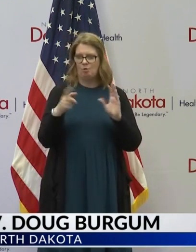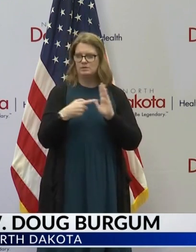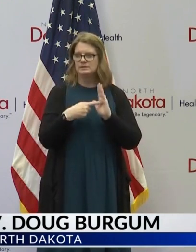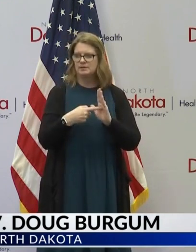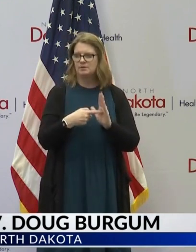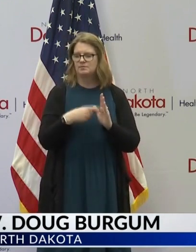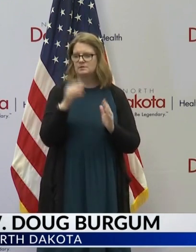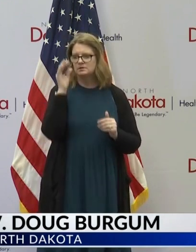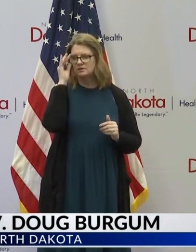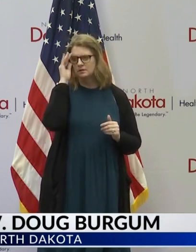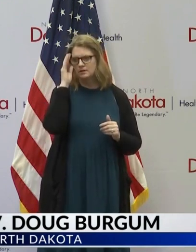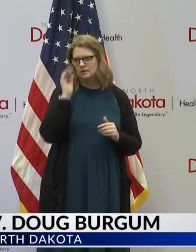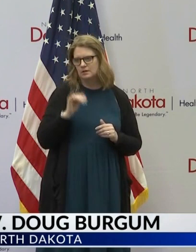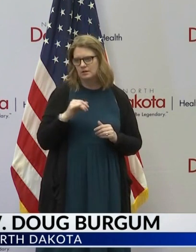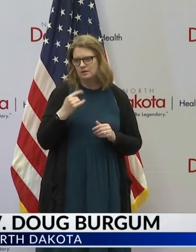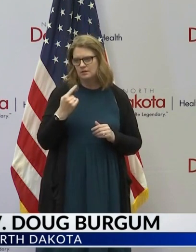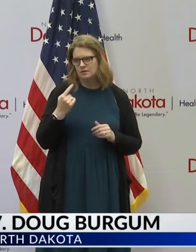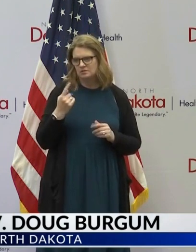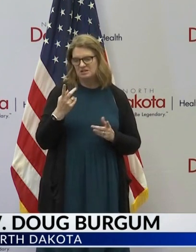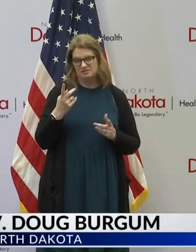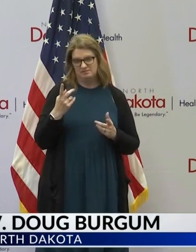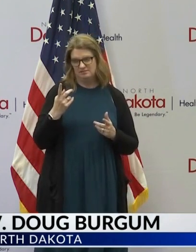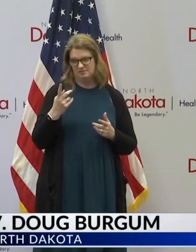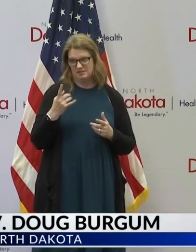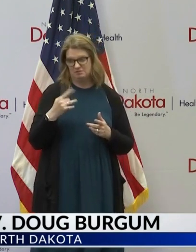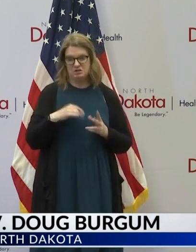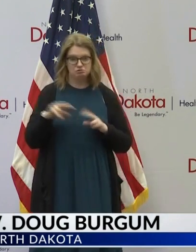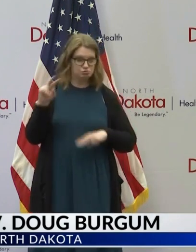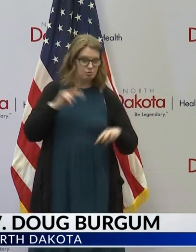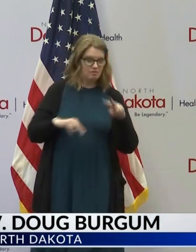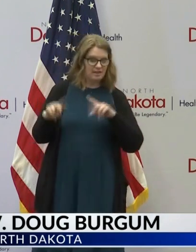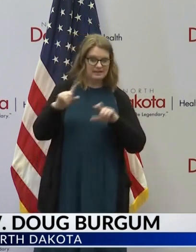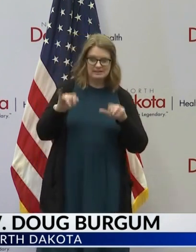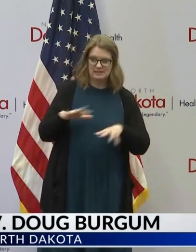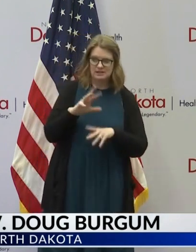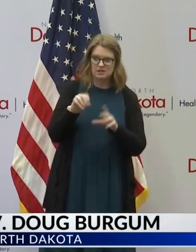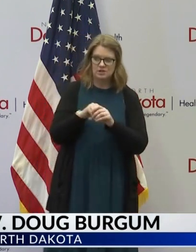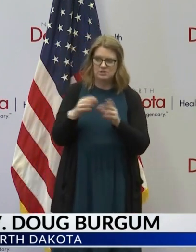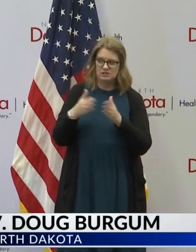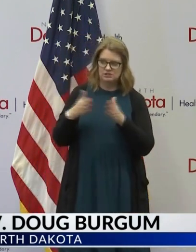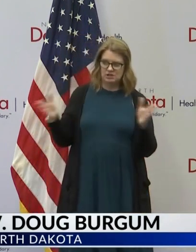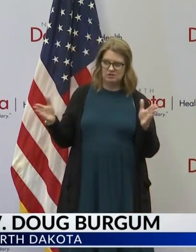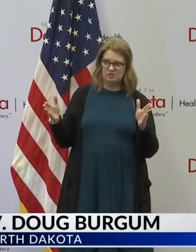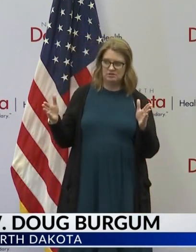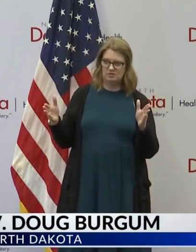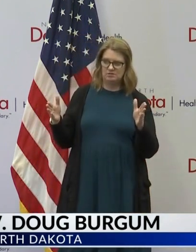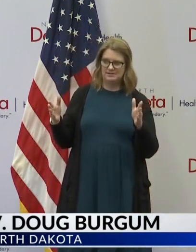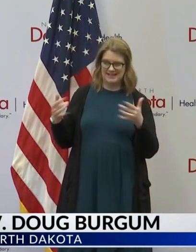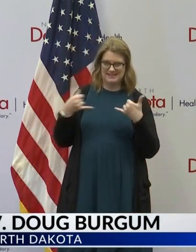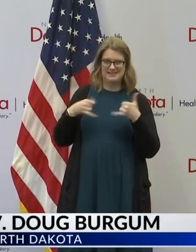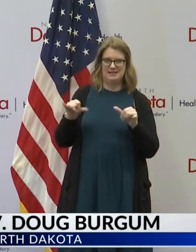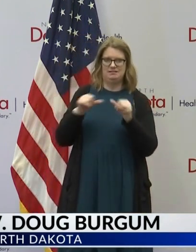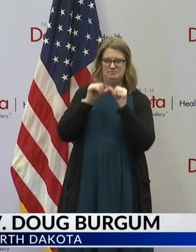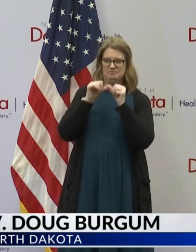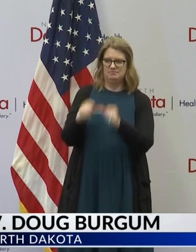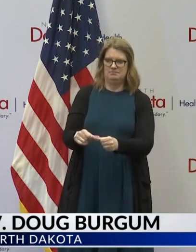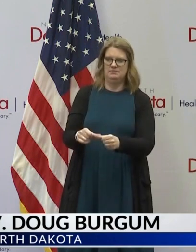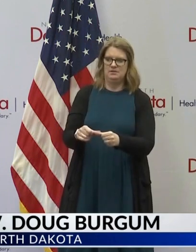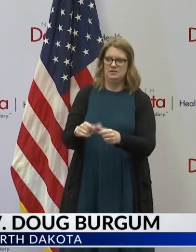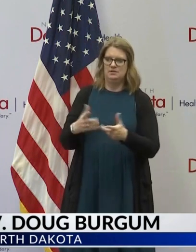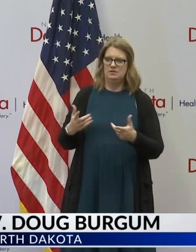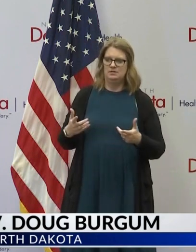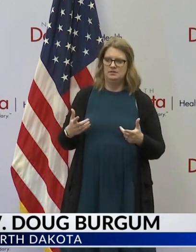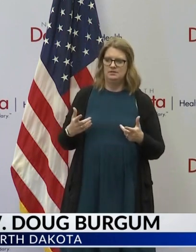asymptomatic. Was this always the case, even when surveillance testing included general public, or has the percentage gone up when